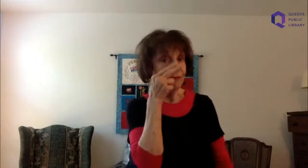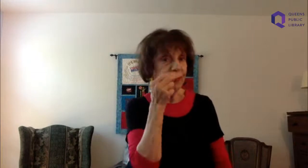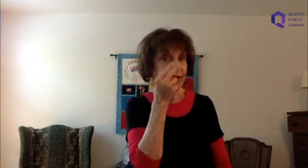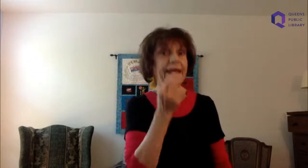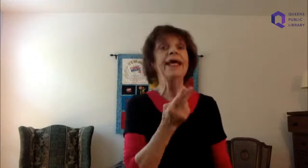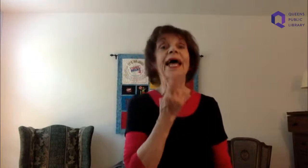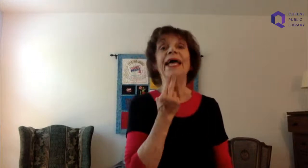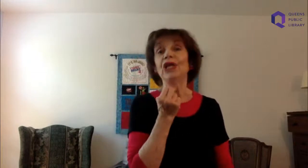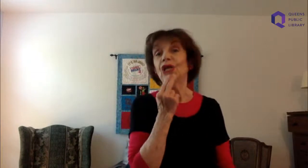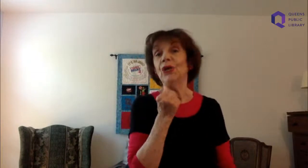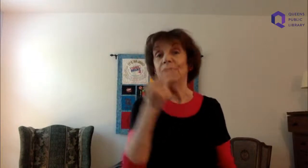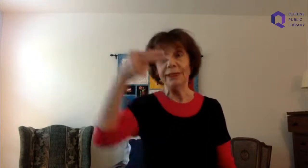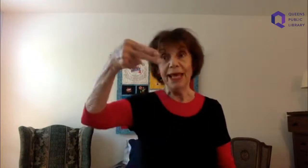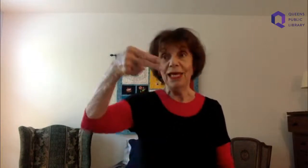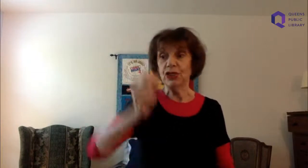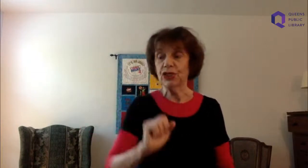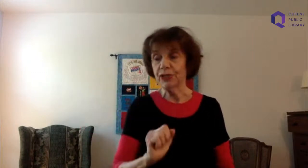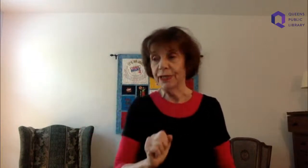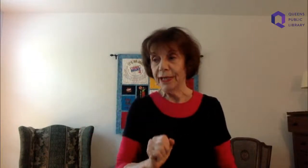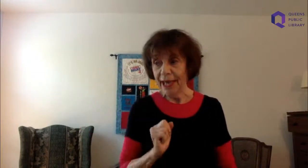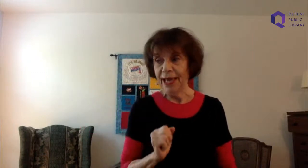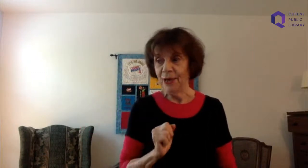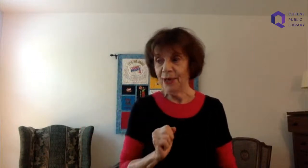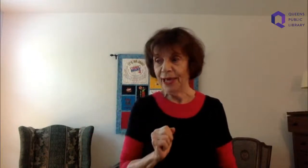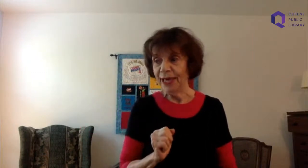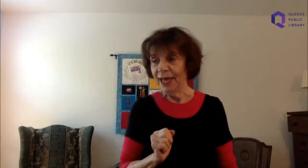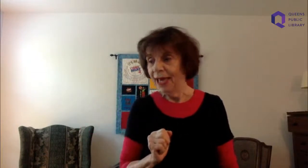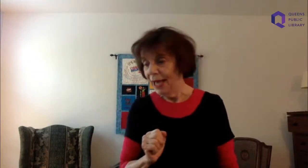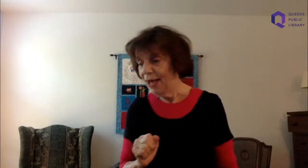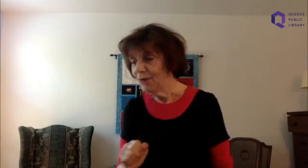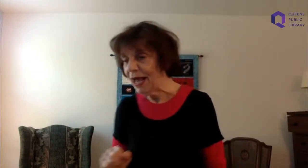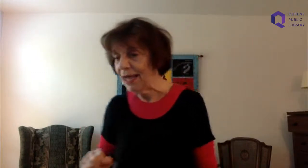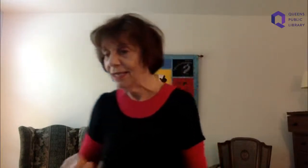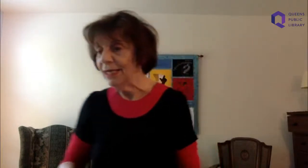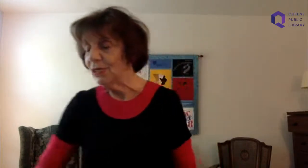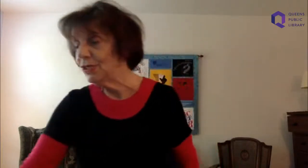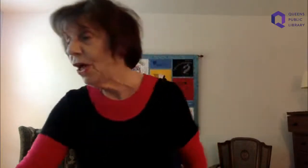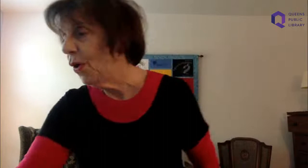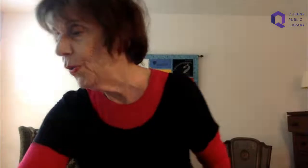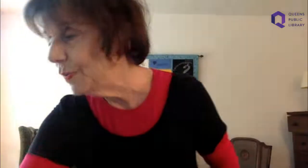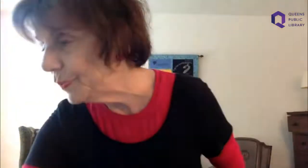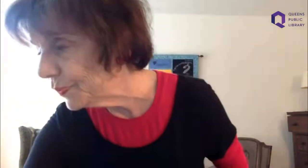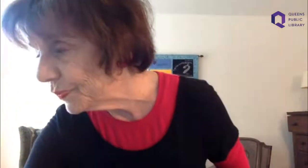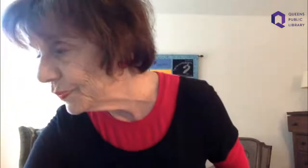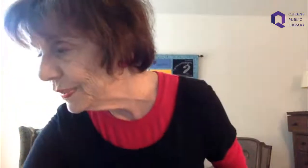funny and QH. Anyway, all right, so.